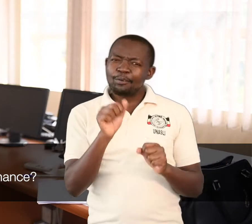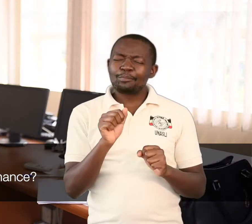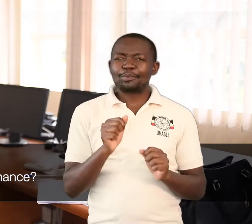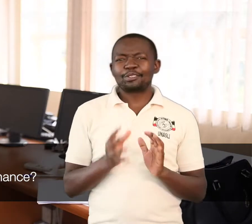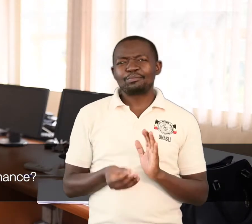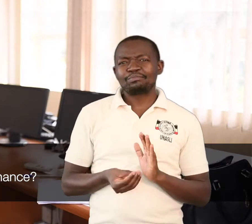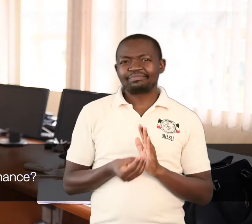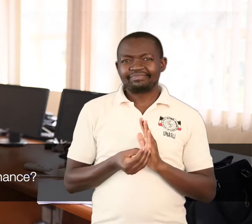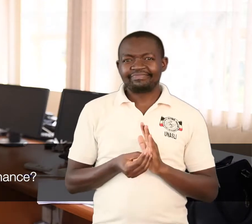add something on the design?